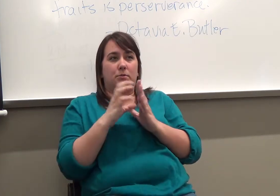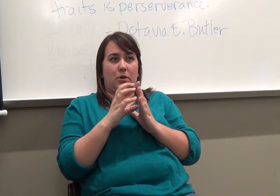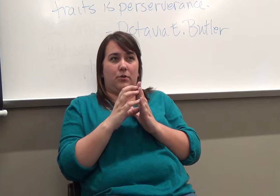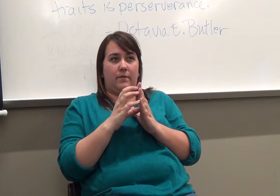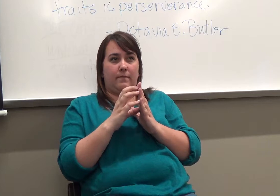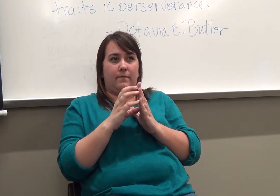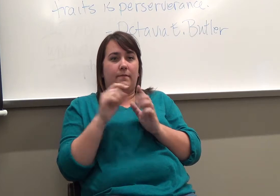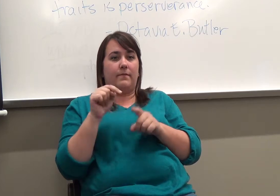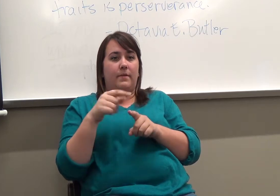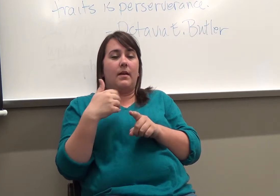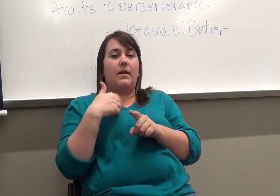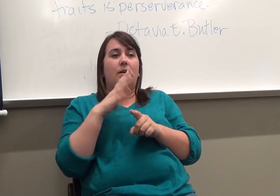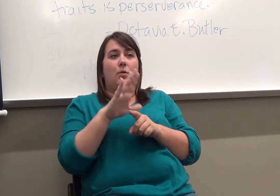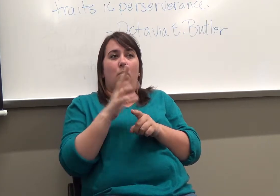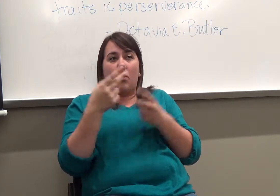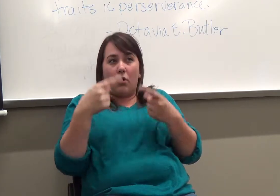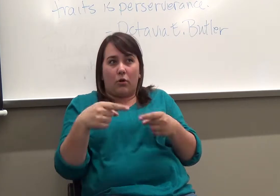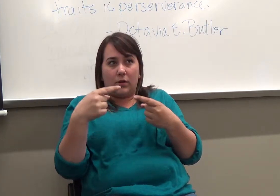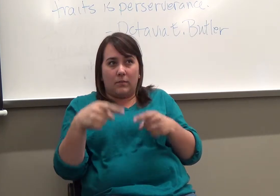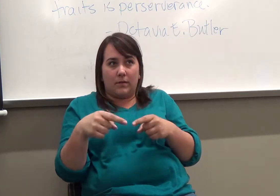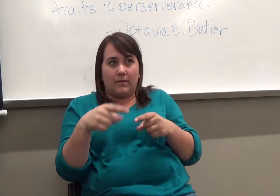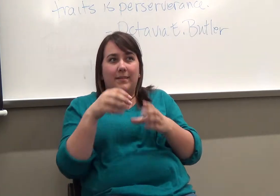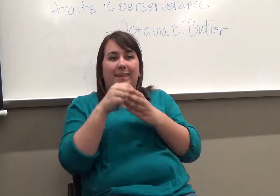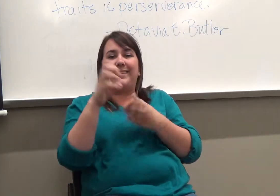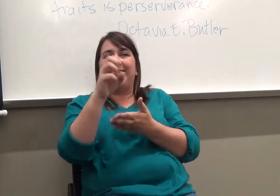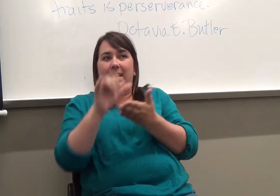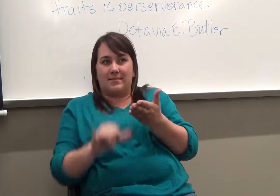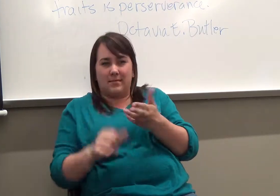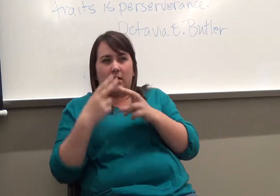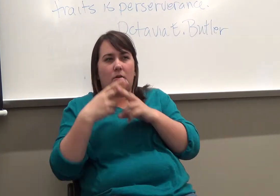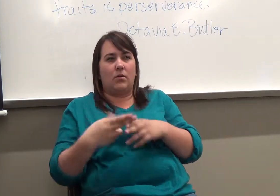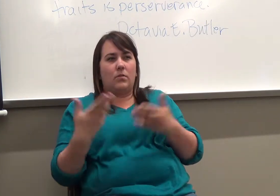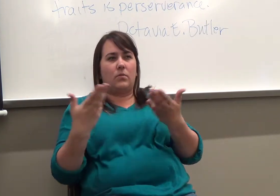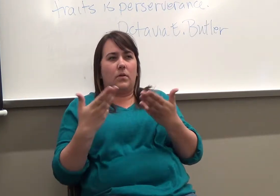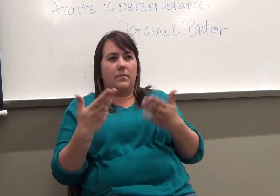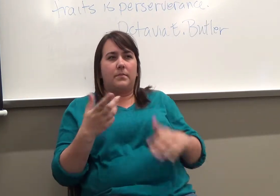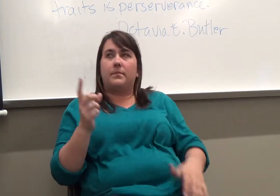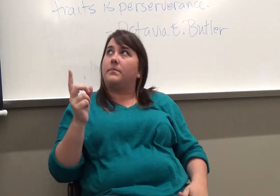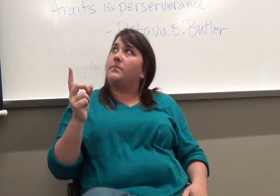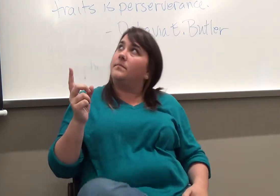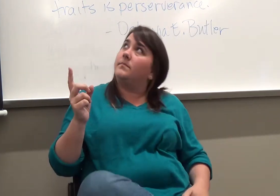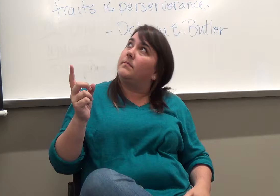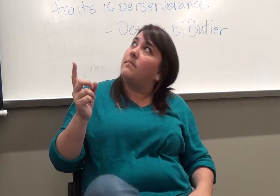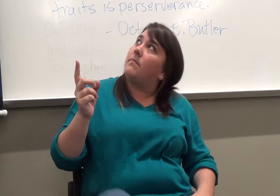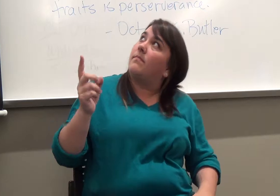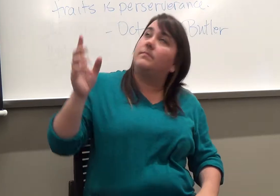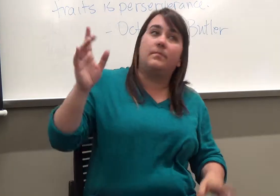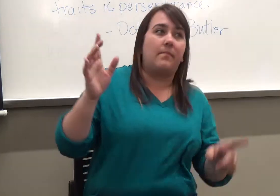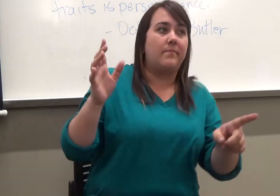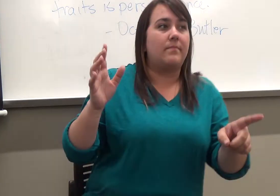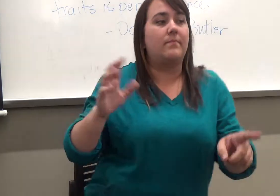this is what you did for homework that we're going to go over today, okay? Thesis statement.